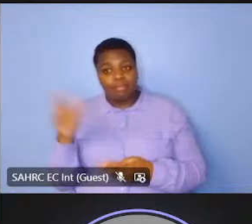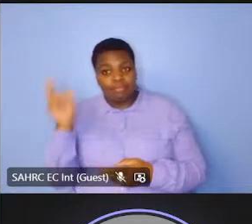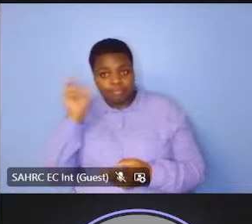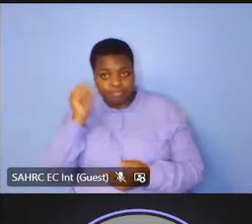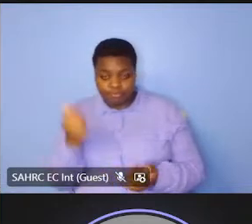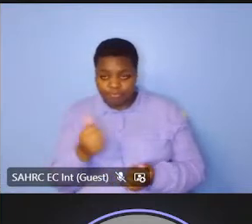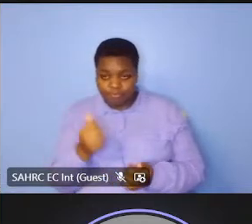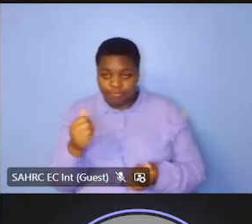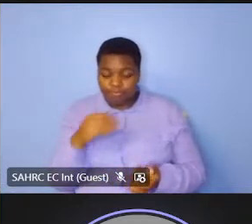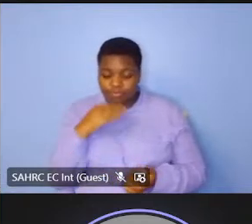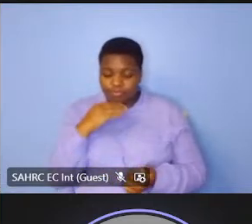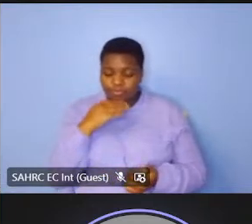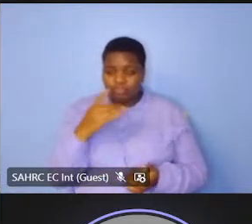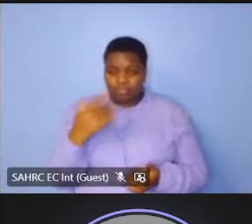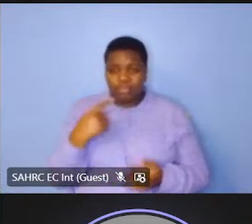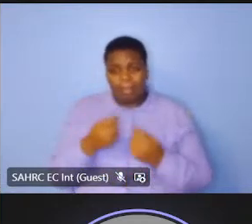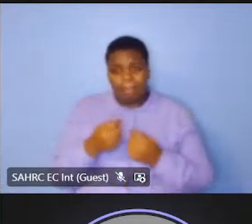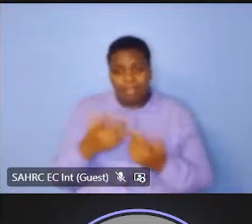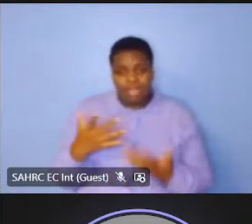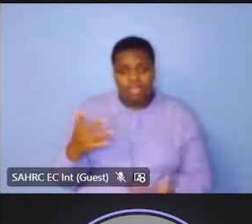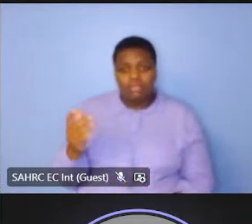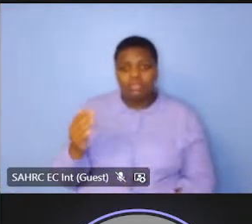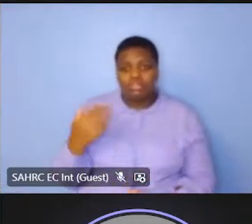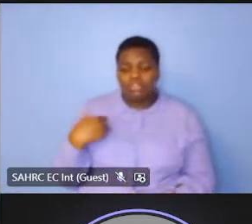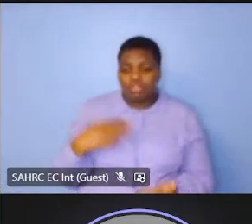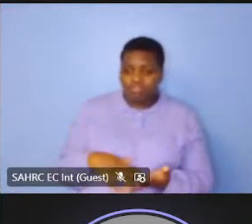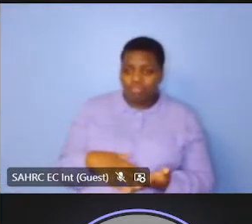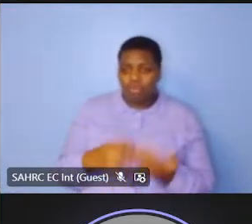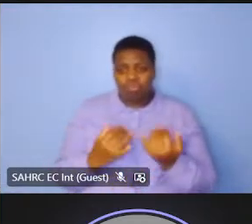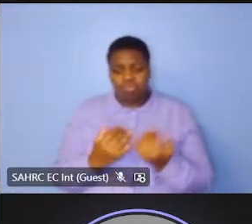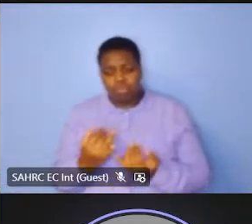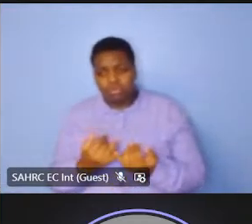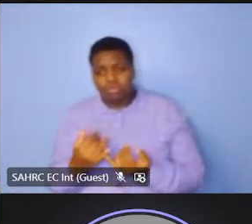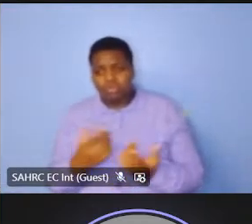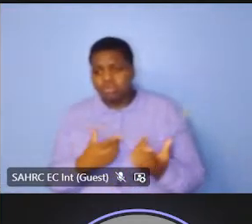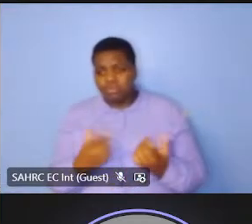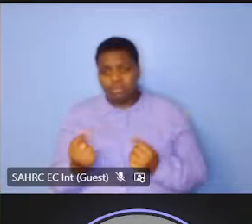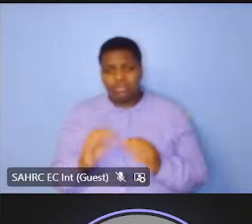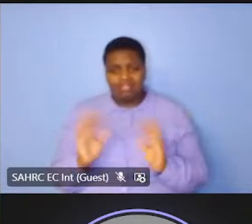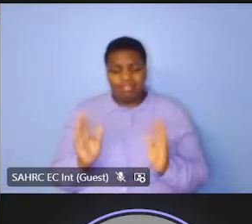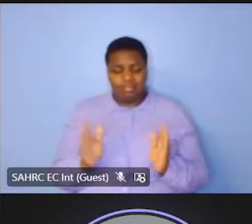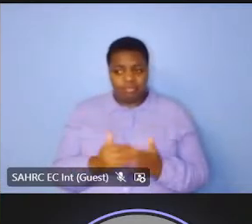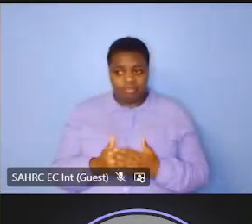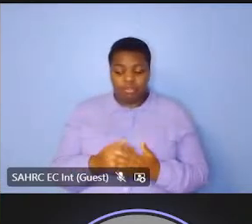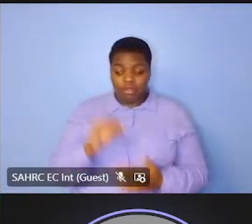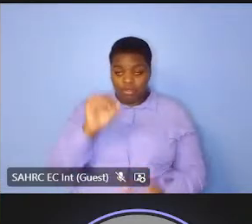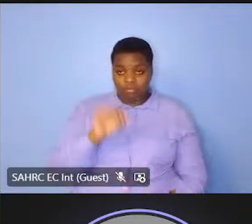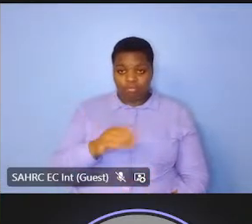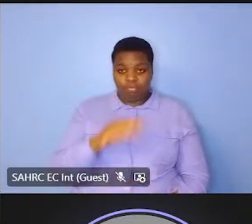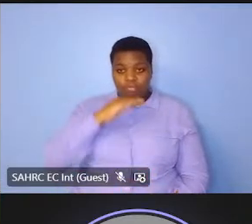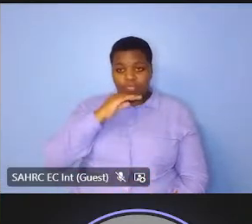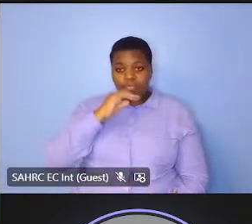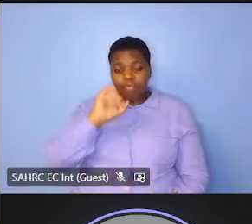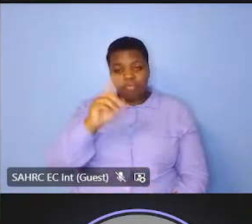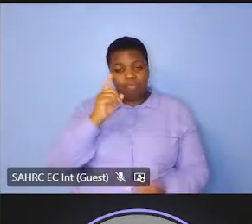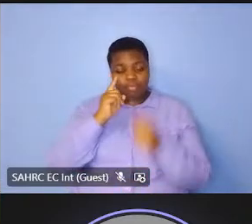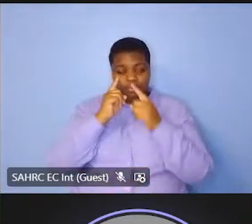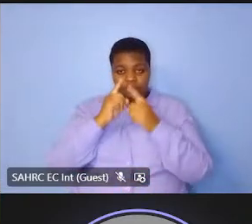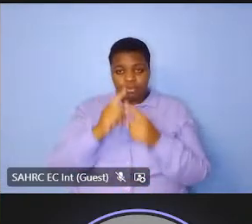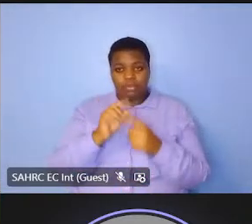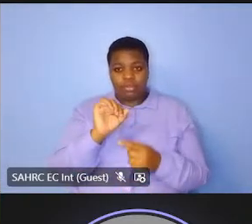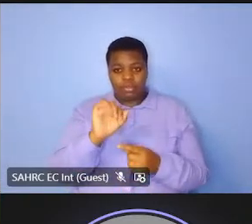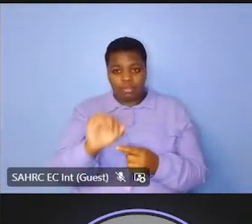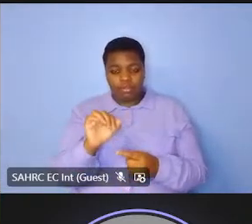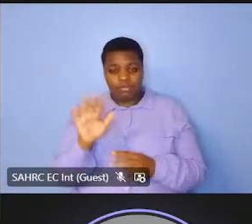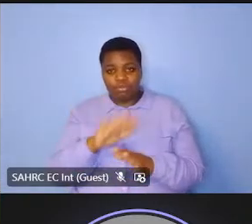the rising cost of uniforms and what the Competition Commission has done around there. So around the purpose of school uniforms,